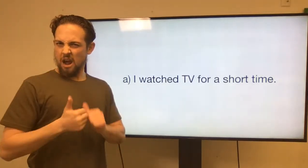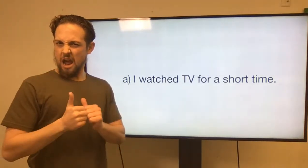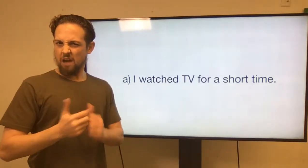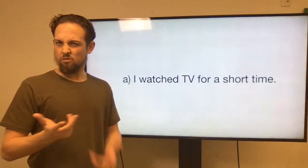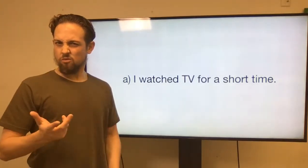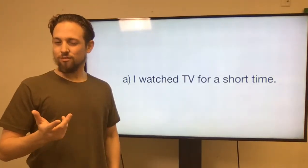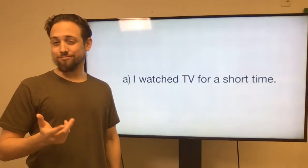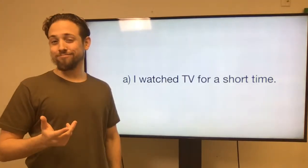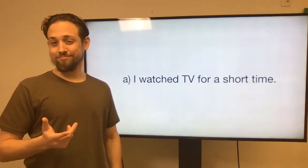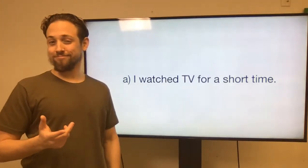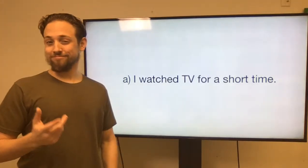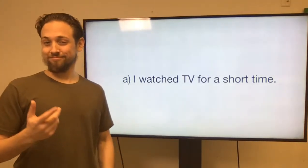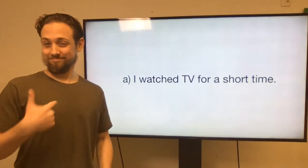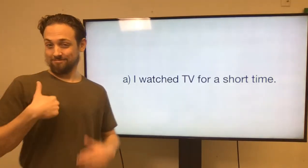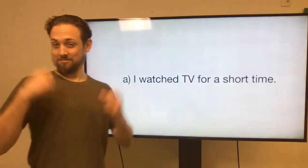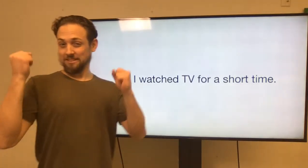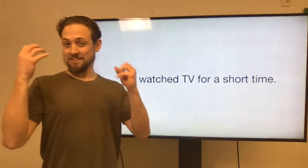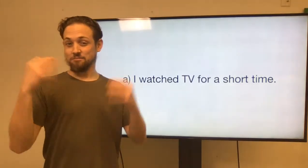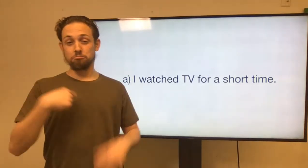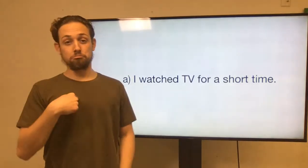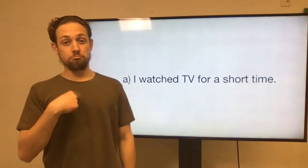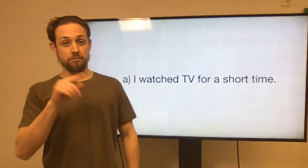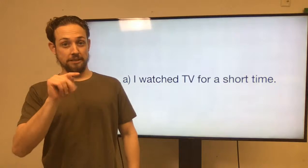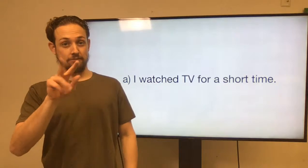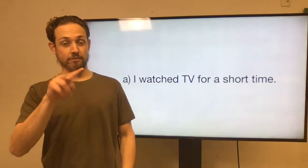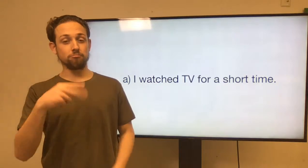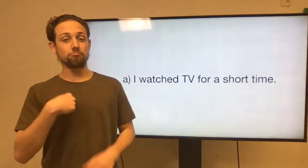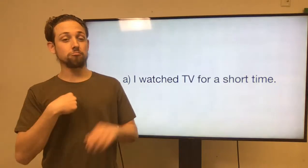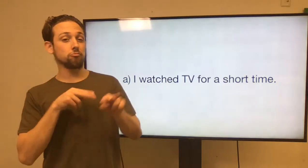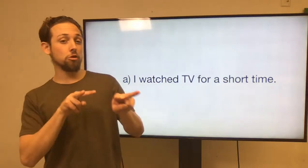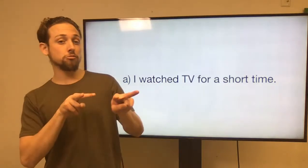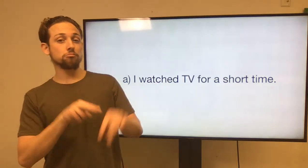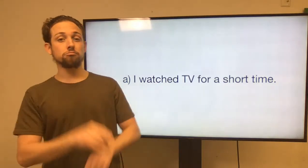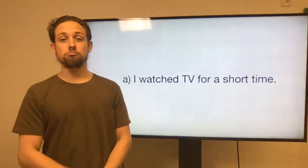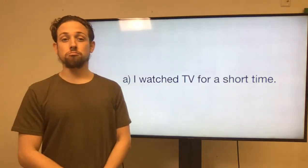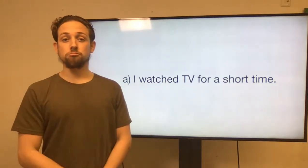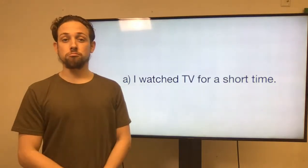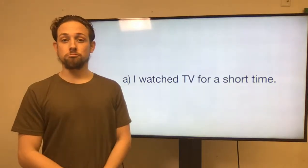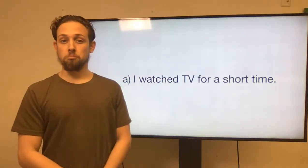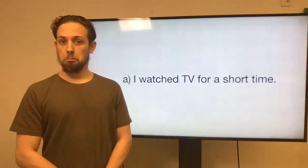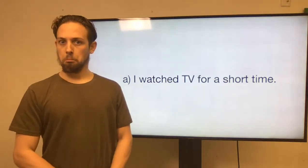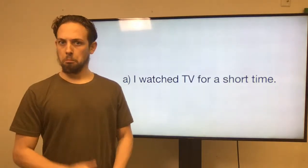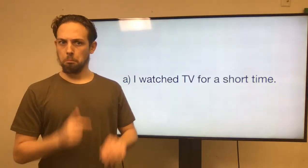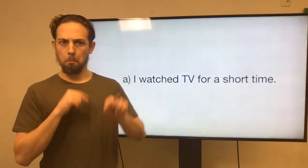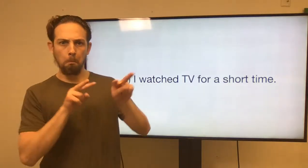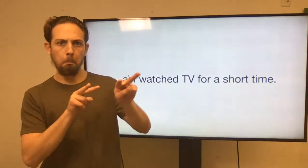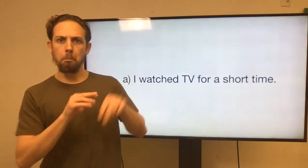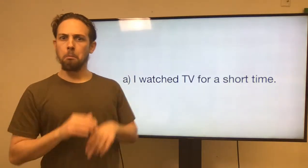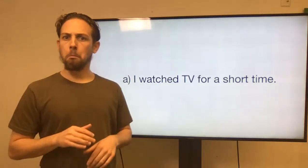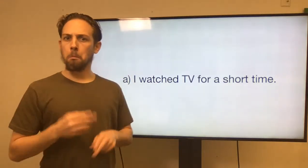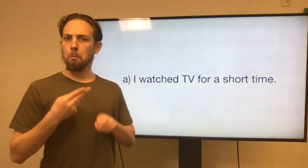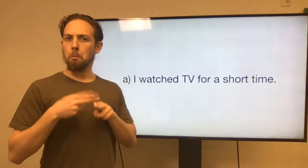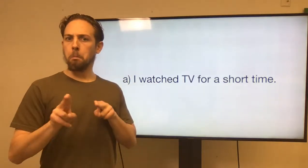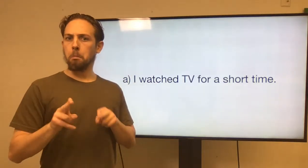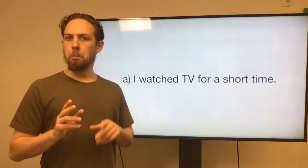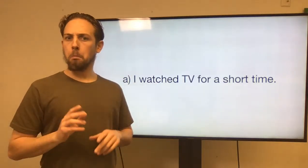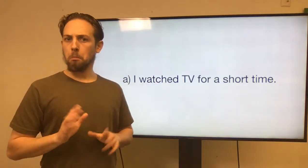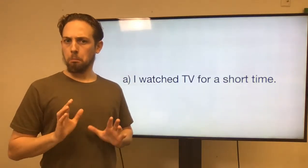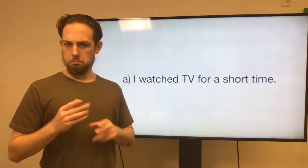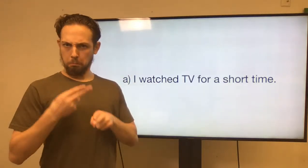And how did you know? It's because I signed that I watch TV for a short time. And you